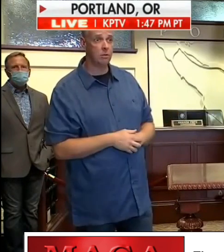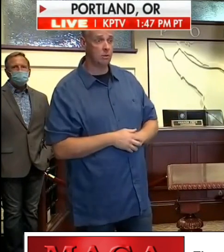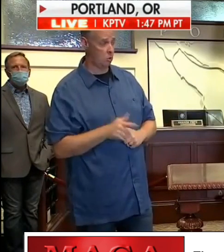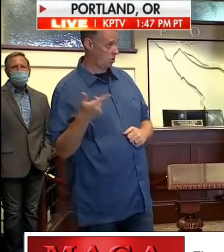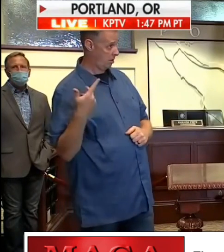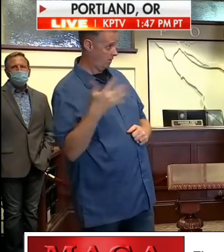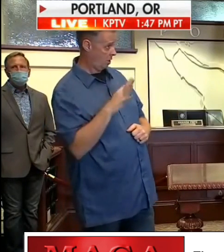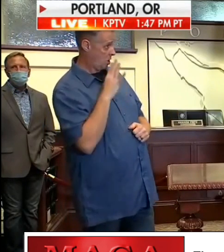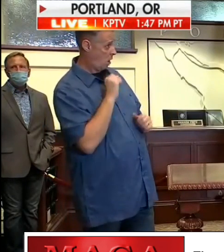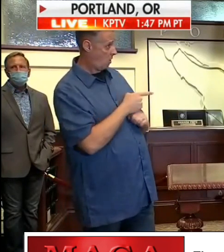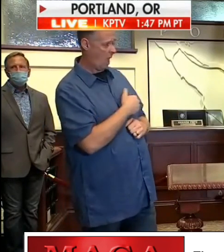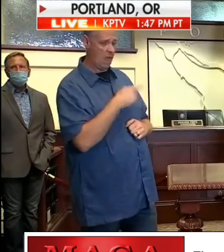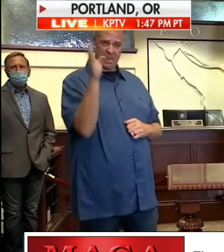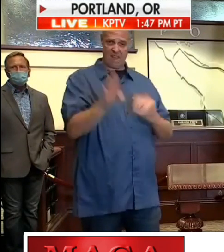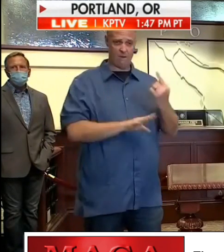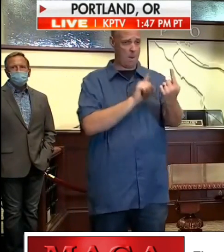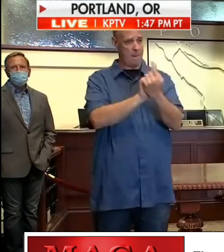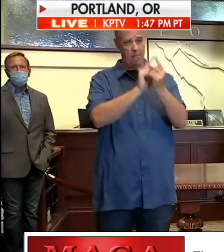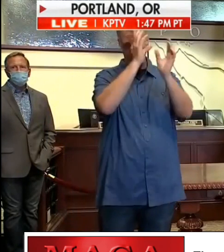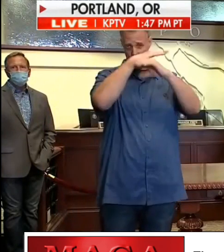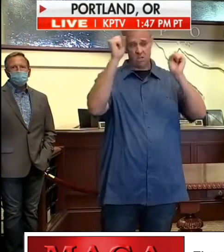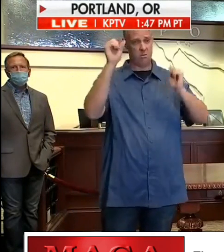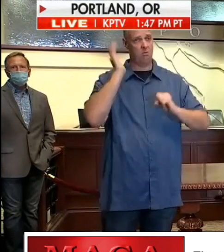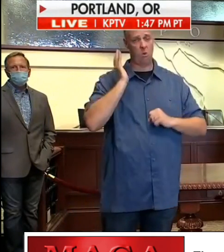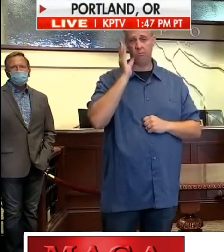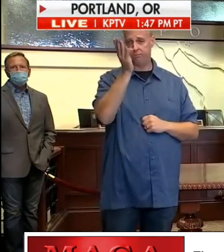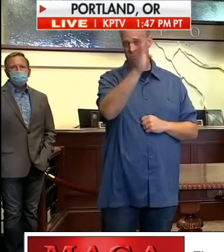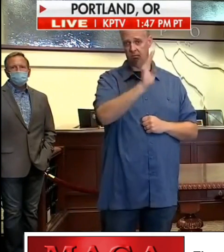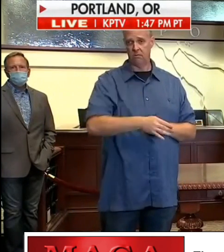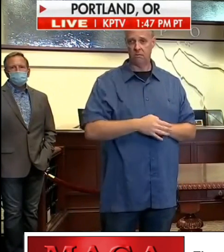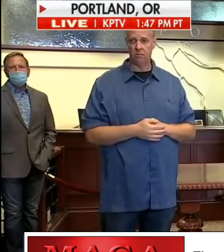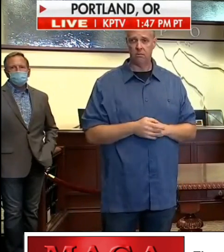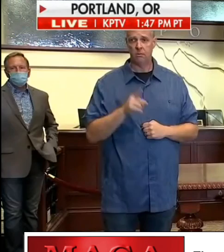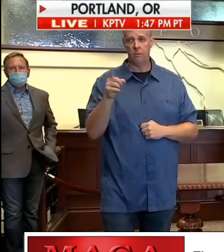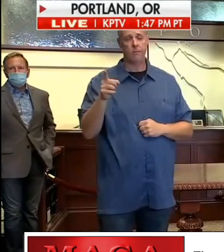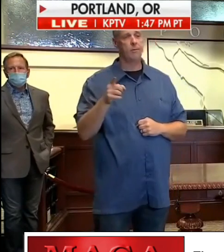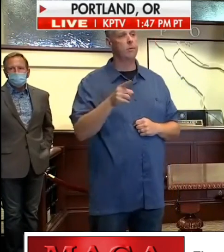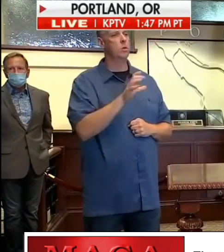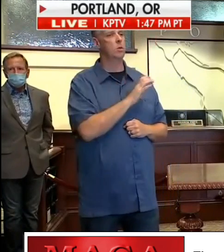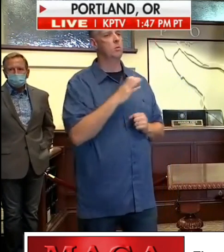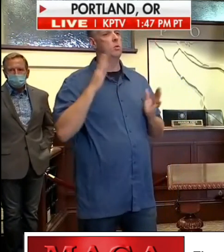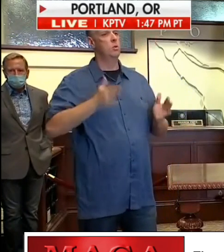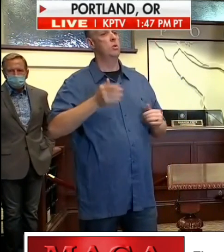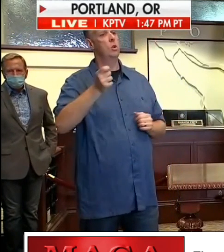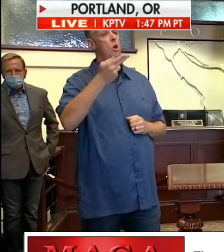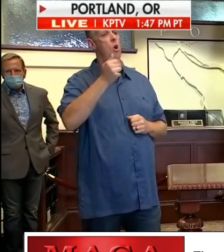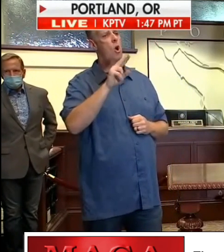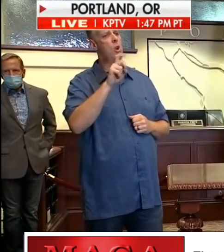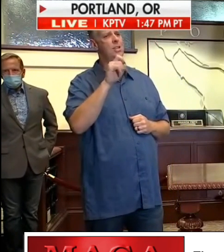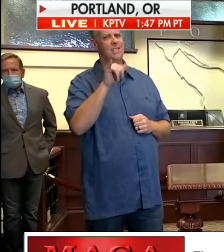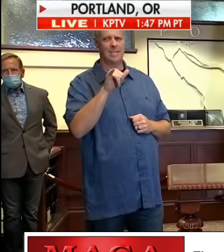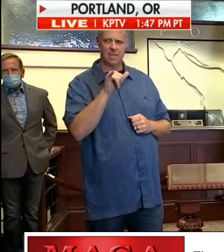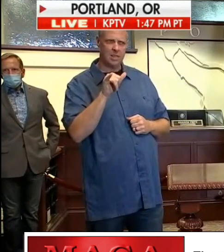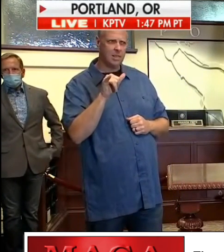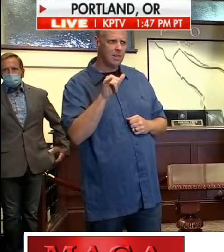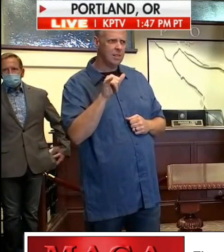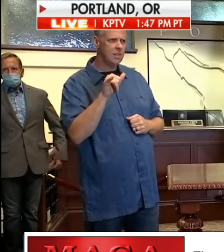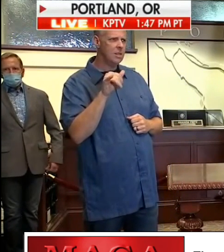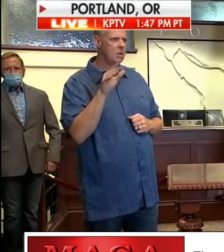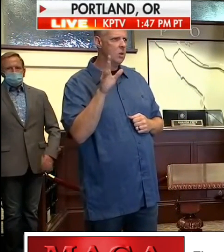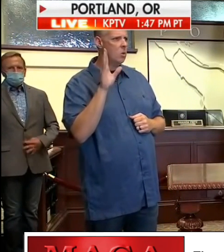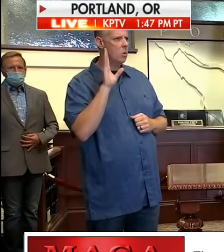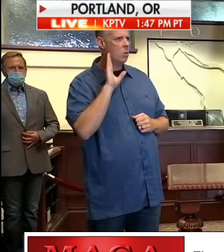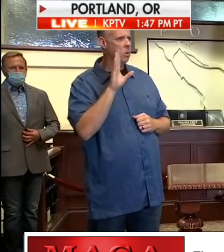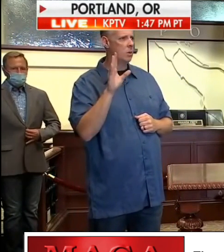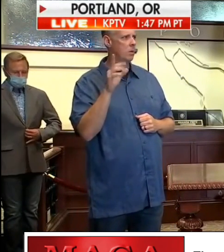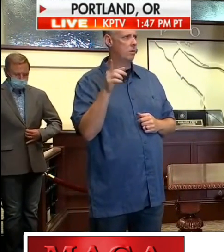No, I've never met the president. Mayor, if I could follow up on something. Joanne Hardesty is coming up with a plan to transition herself as police commissioner. What do you think about that?